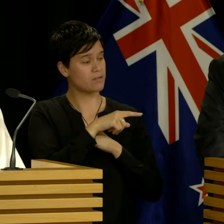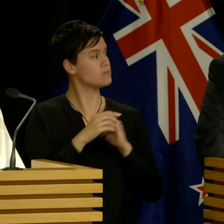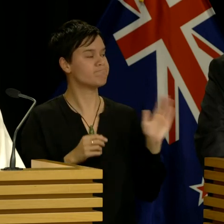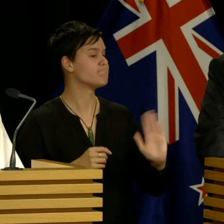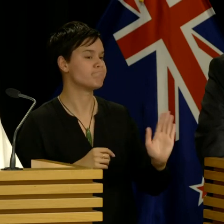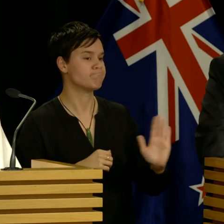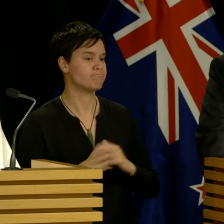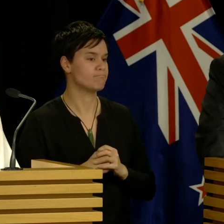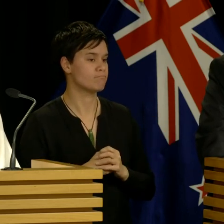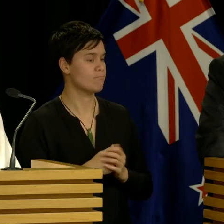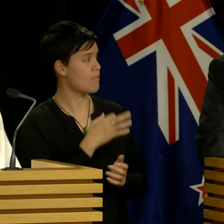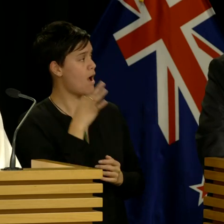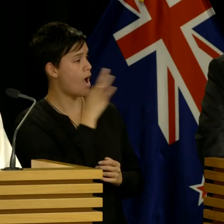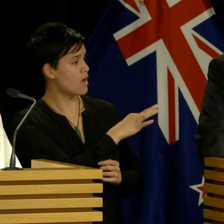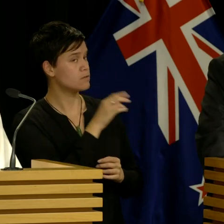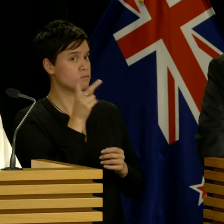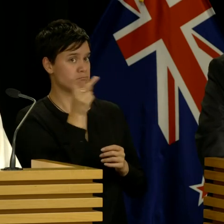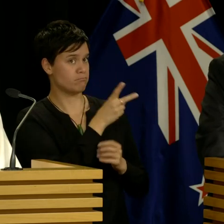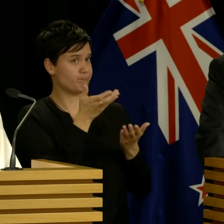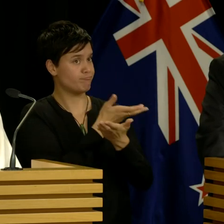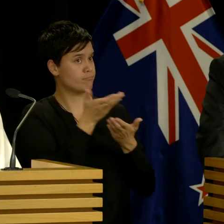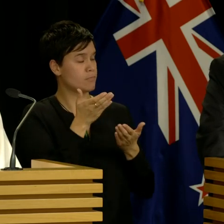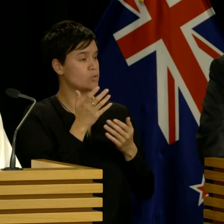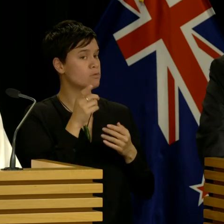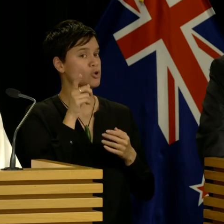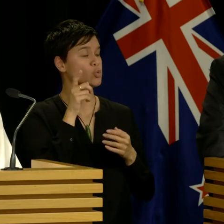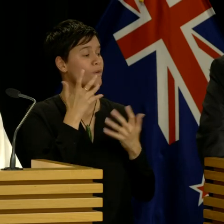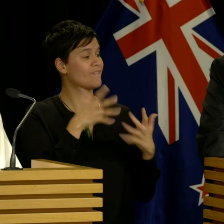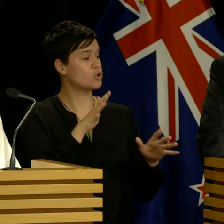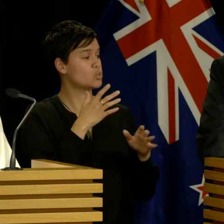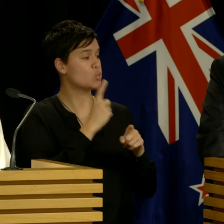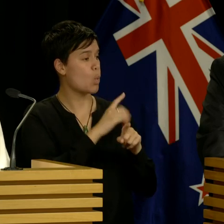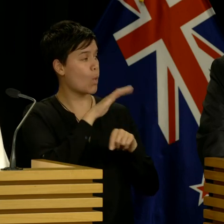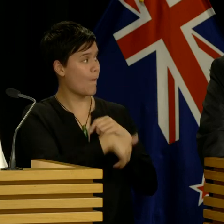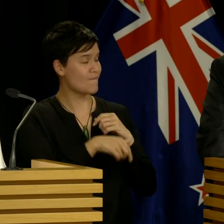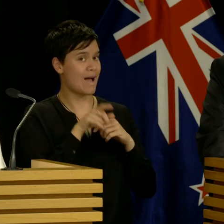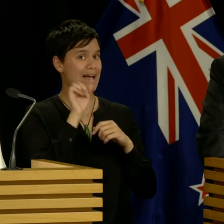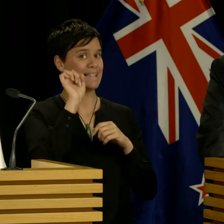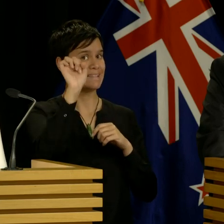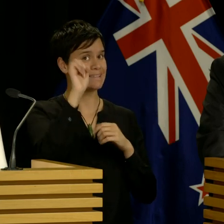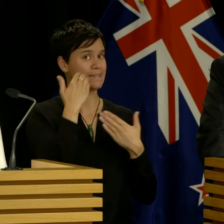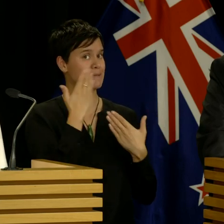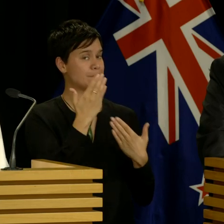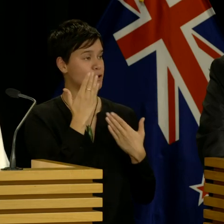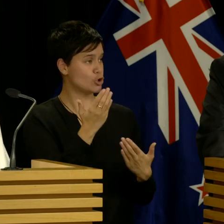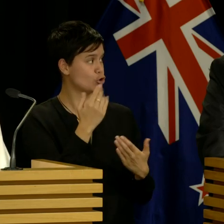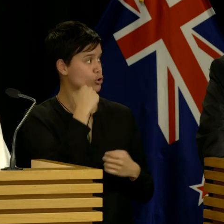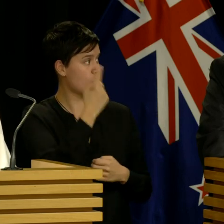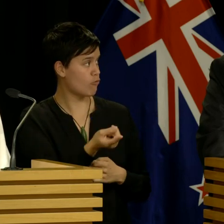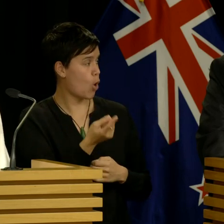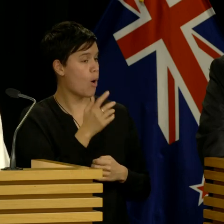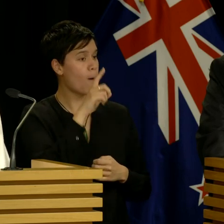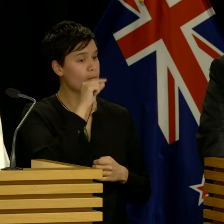discuss his speech tomorrow and how the Reserve Bank could do fiscal policy and